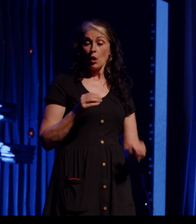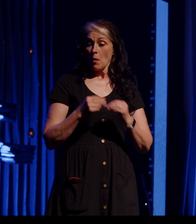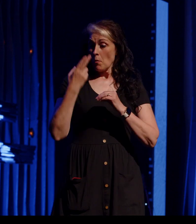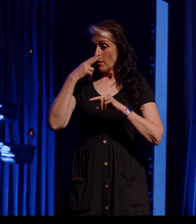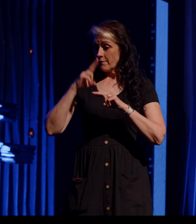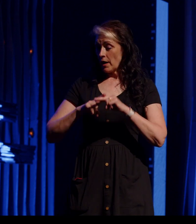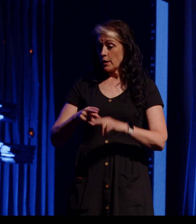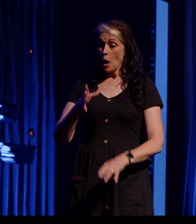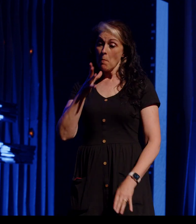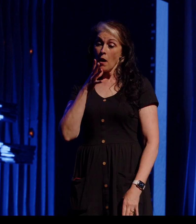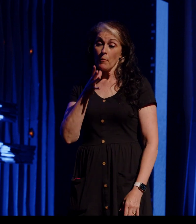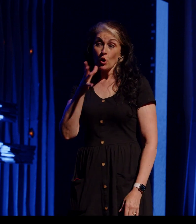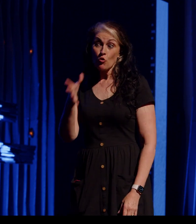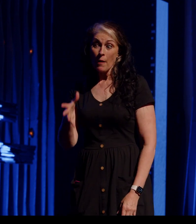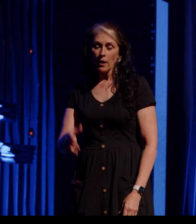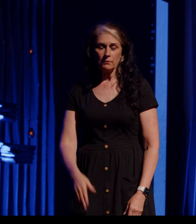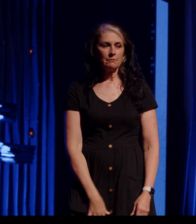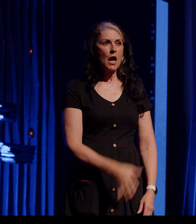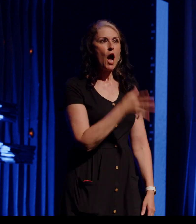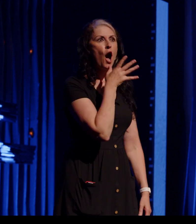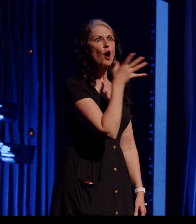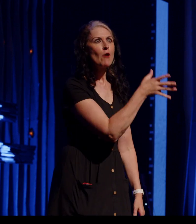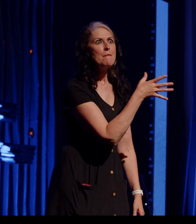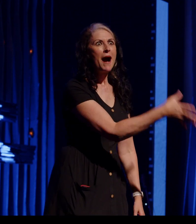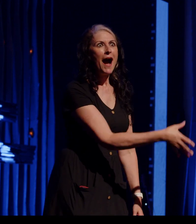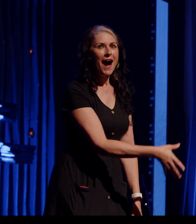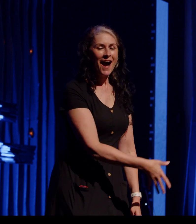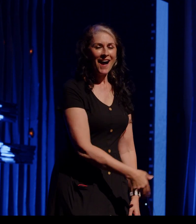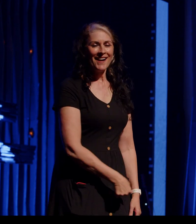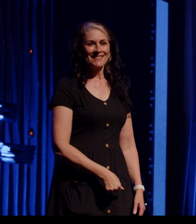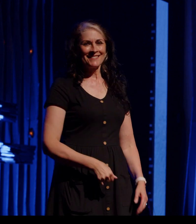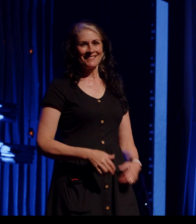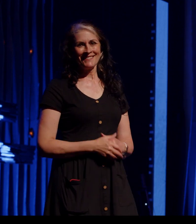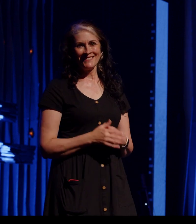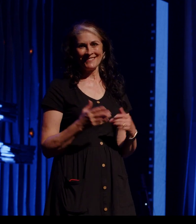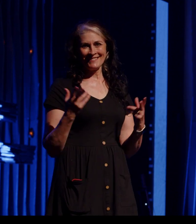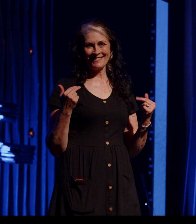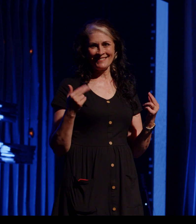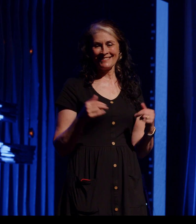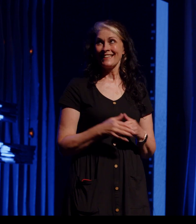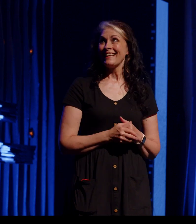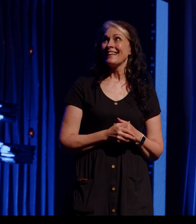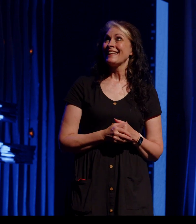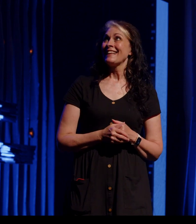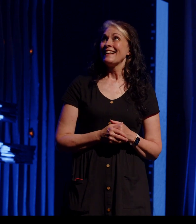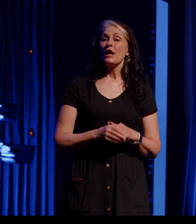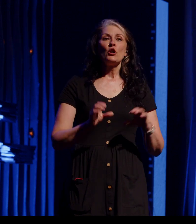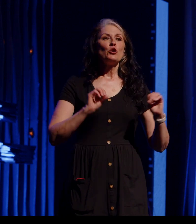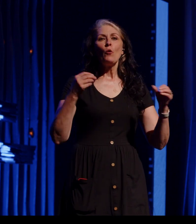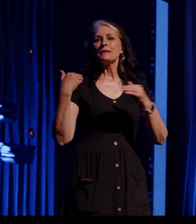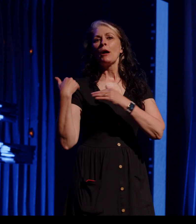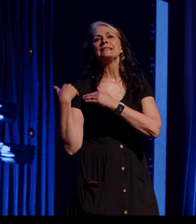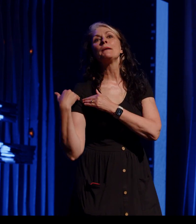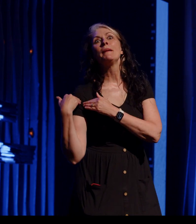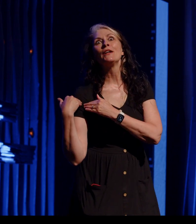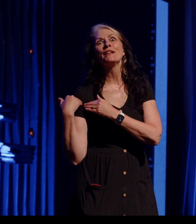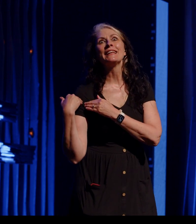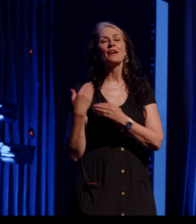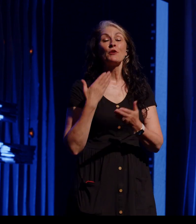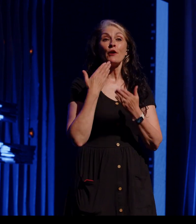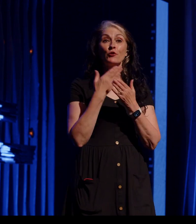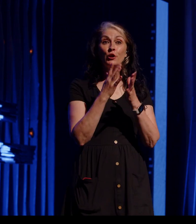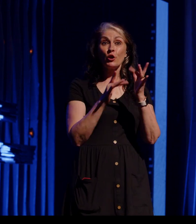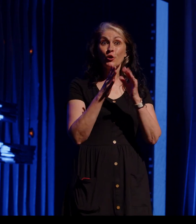a mom or being a grandma? Oh, a grandma. Grandma. No question. The responsibility, especially if you have good